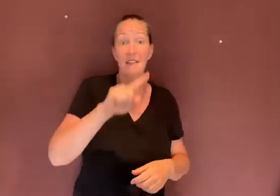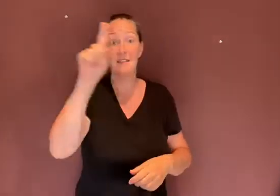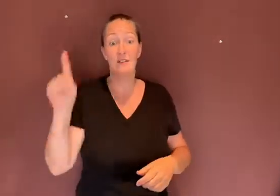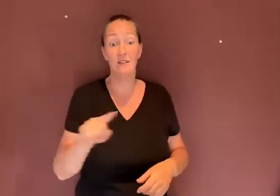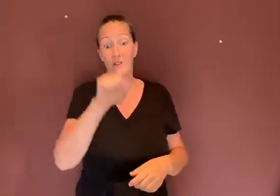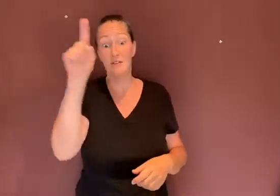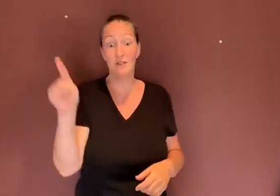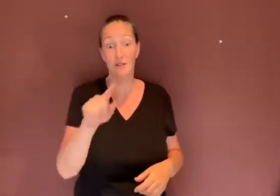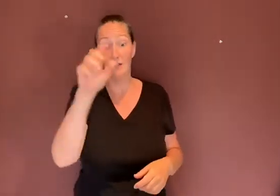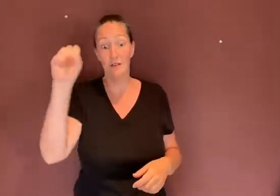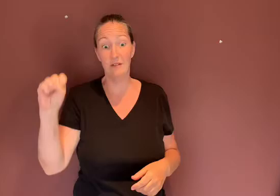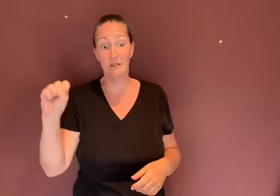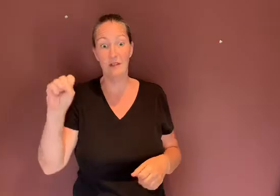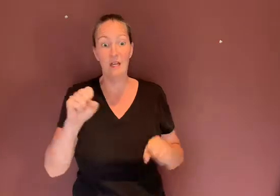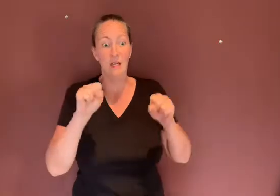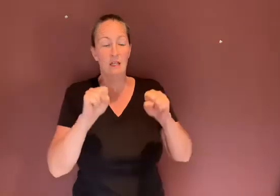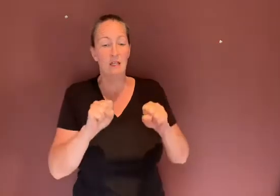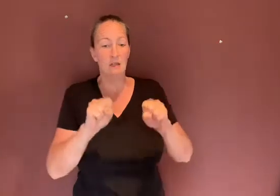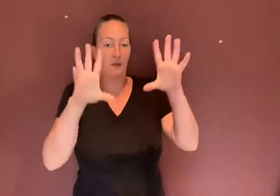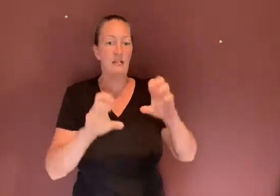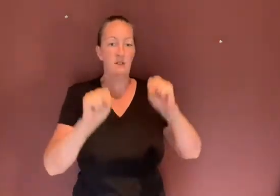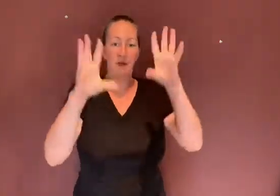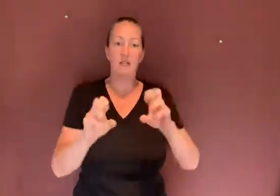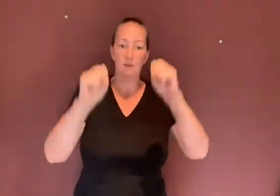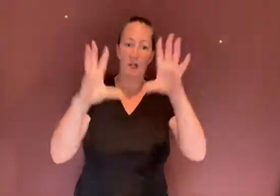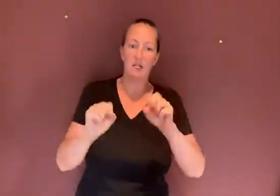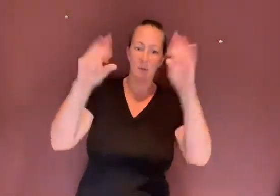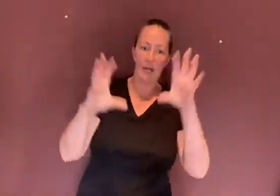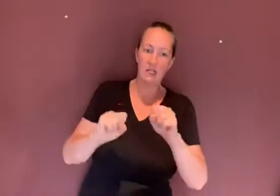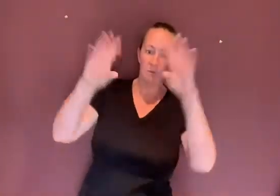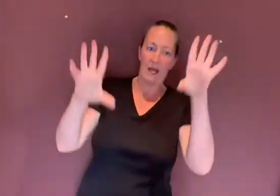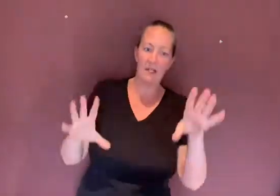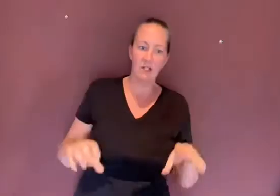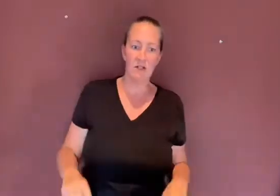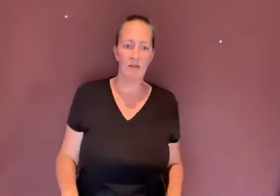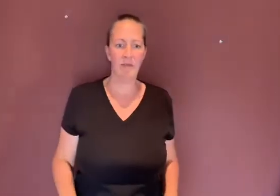fast circles. Splash, splash, splash, splash, splash.